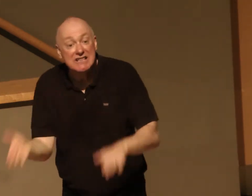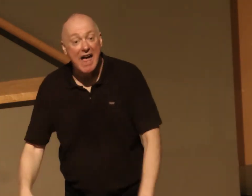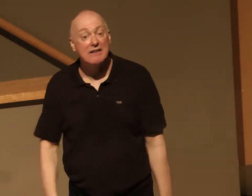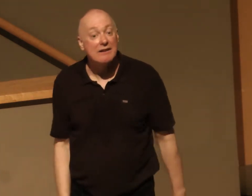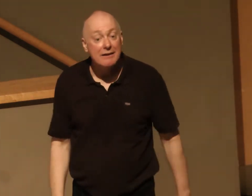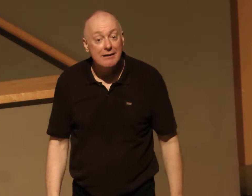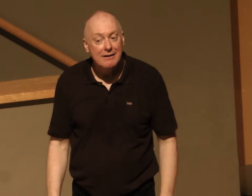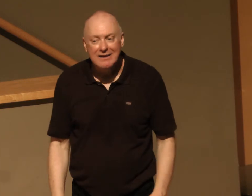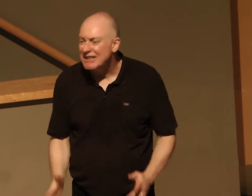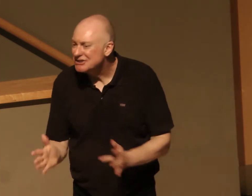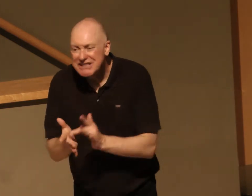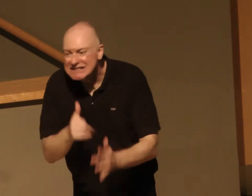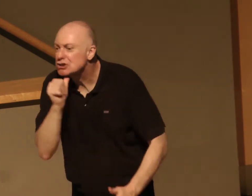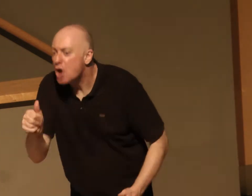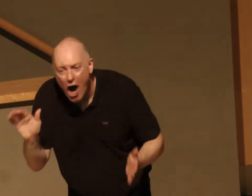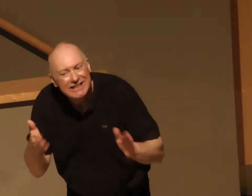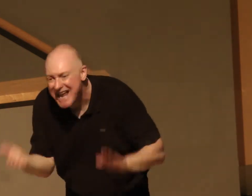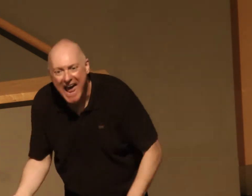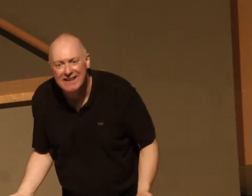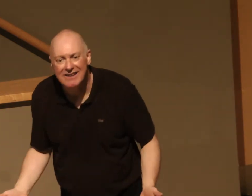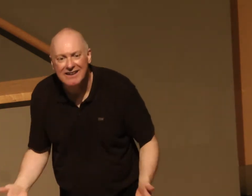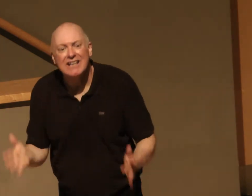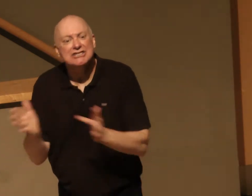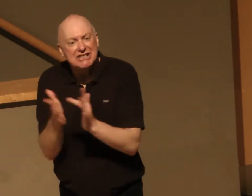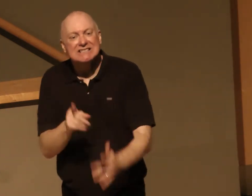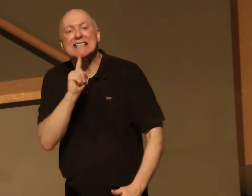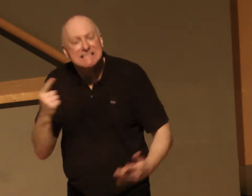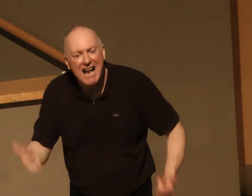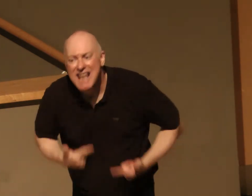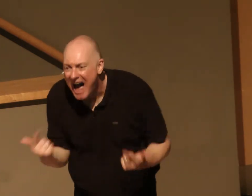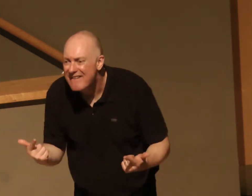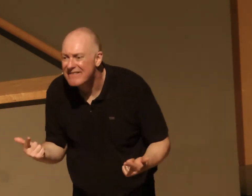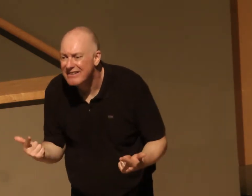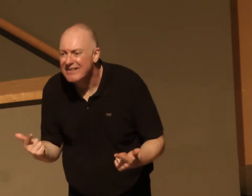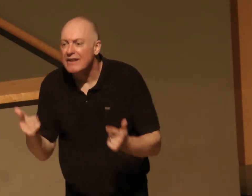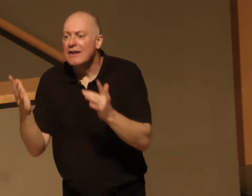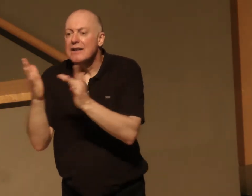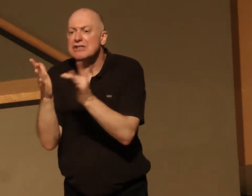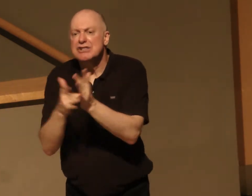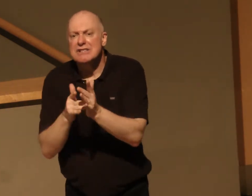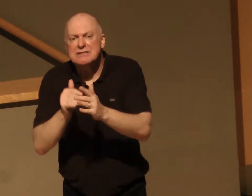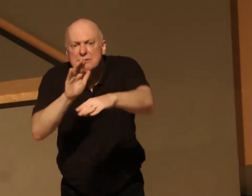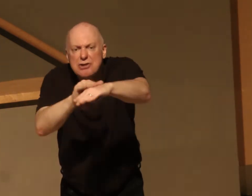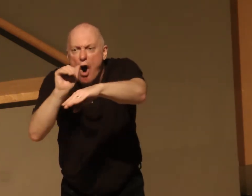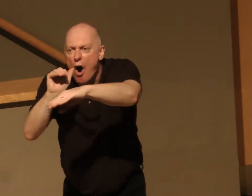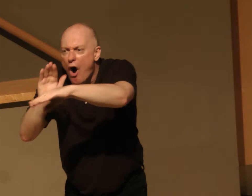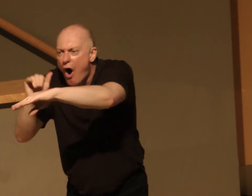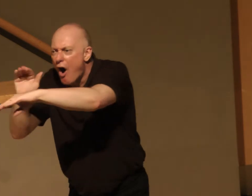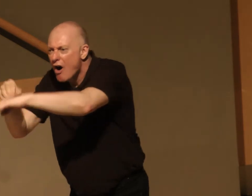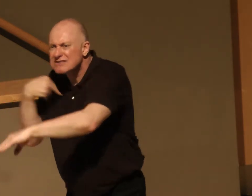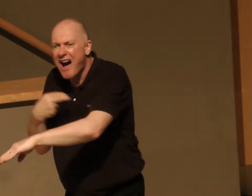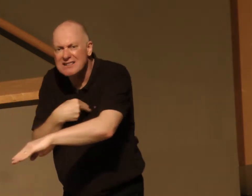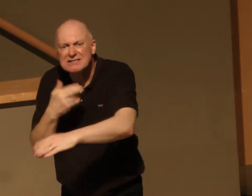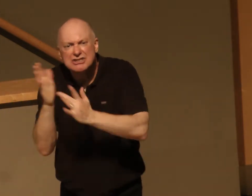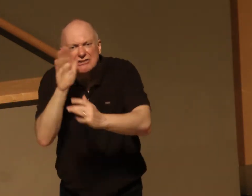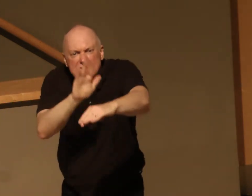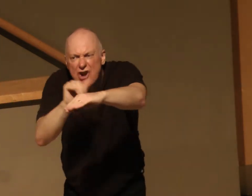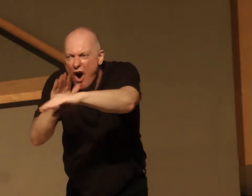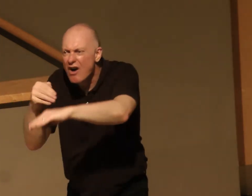But He's not dead. He's alive. And He summons us. He calls us. He beckons